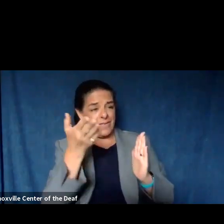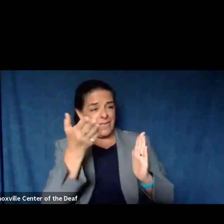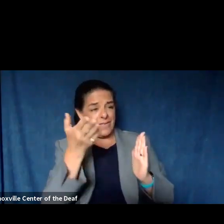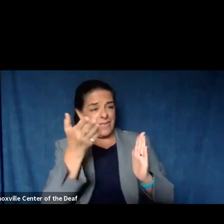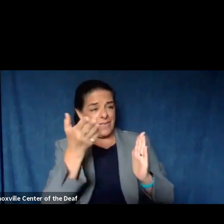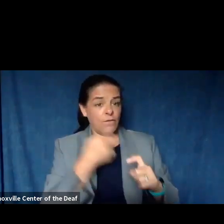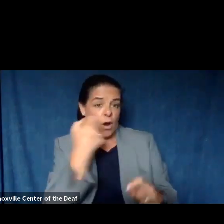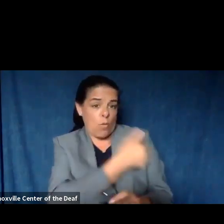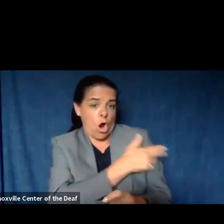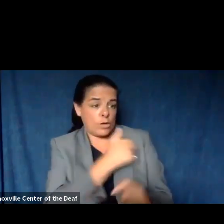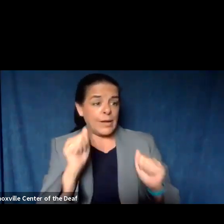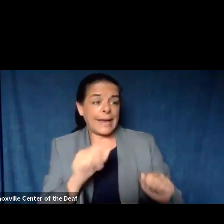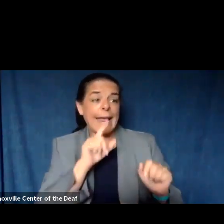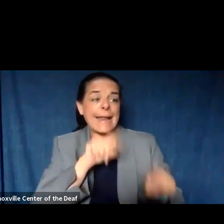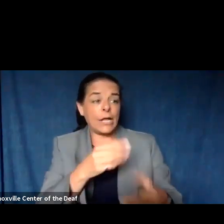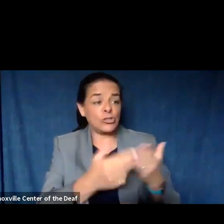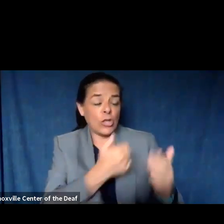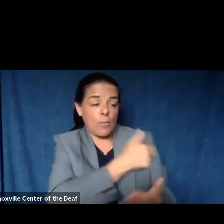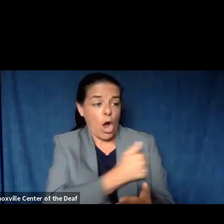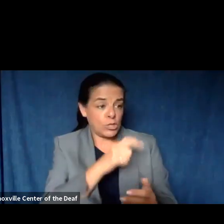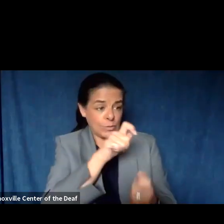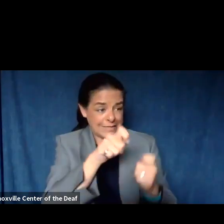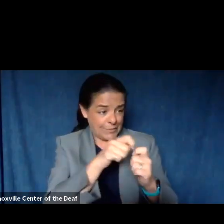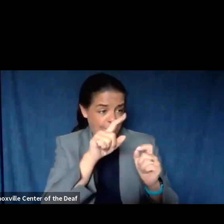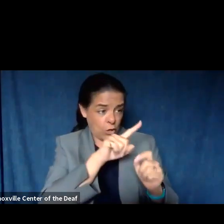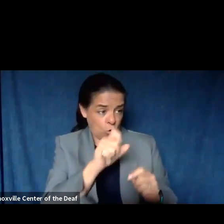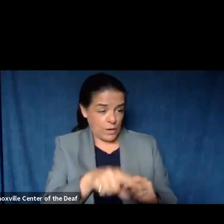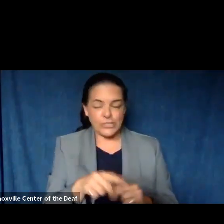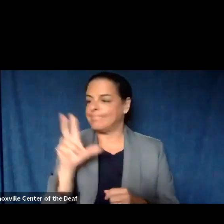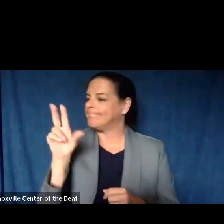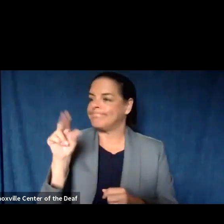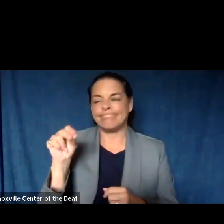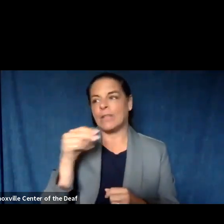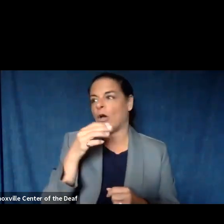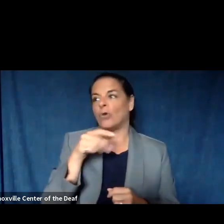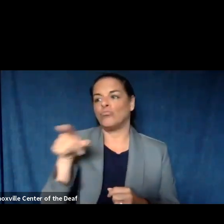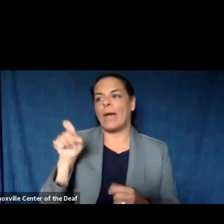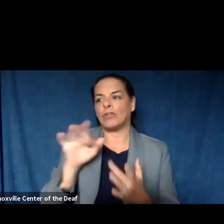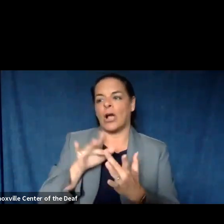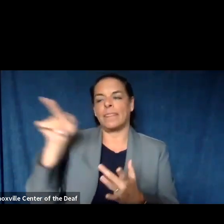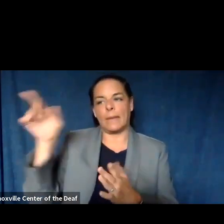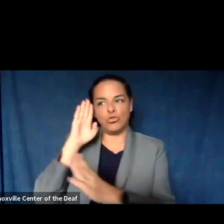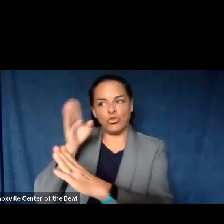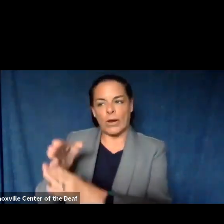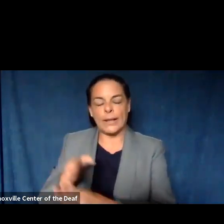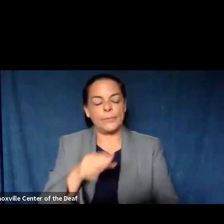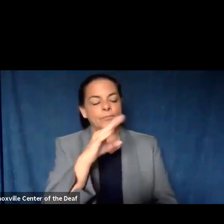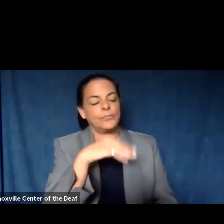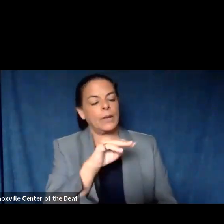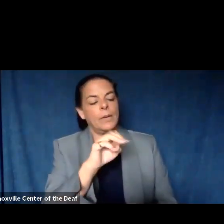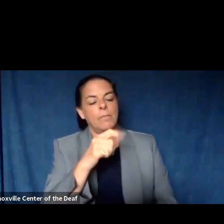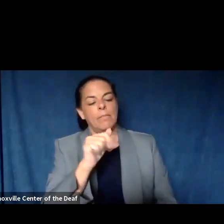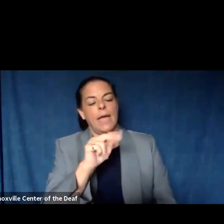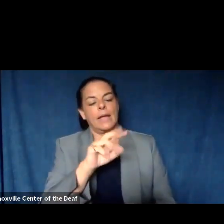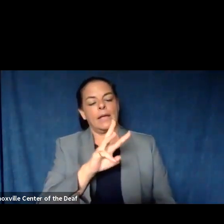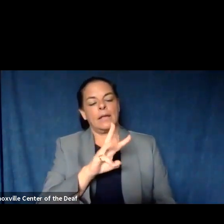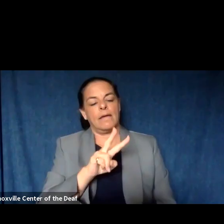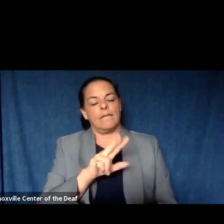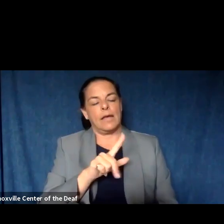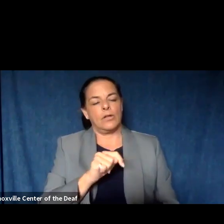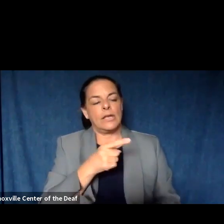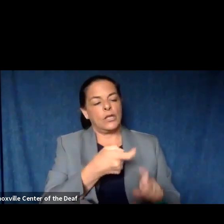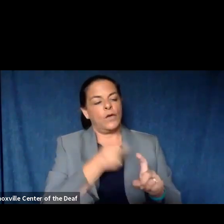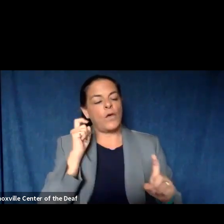some hospital-specific questions? They are not here today, so you'd have to reach out to them directly. From Megan with WVLT, she says this comes from